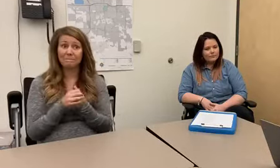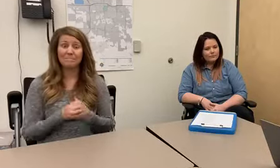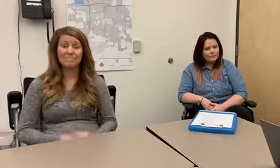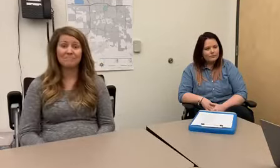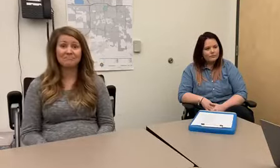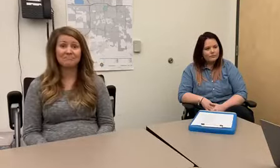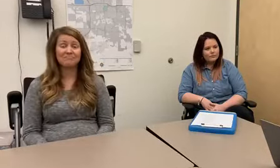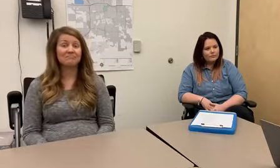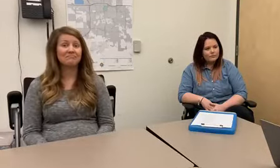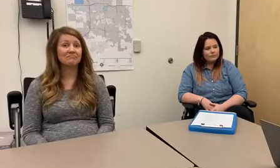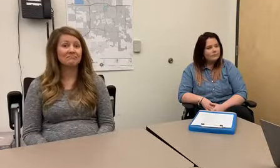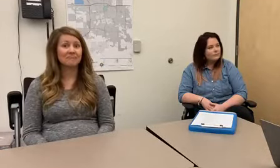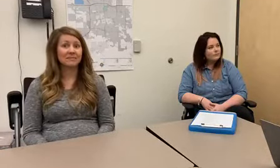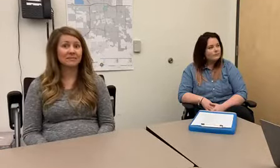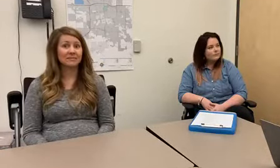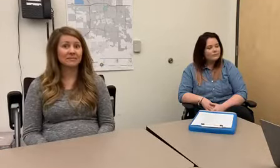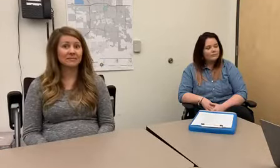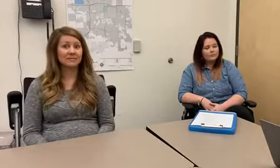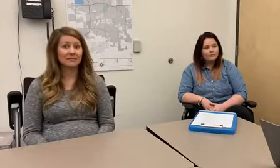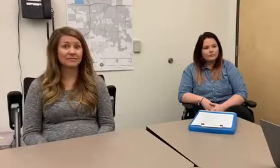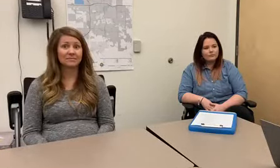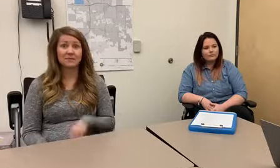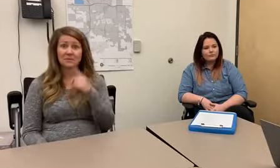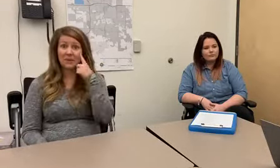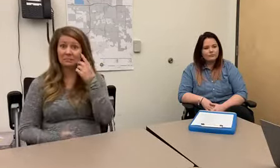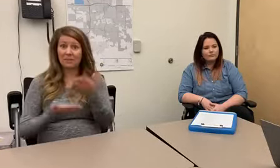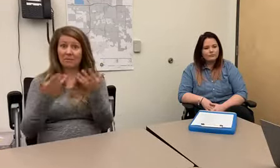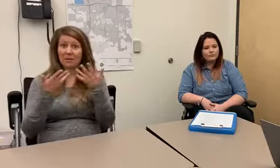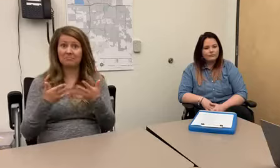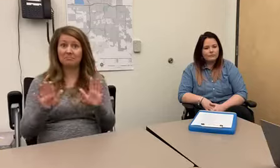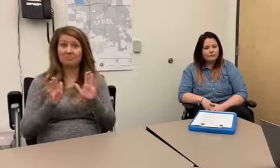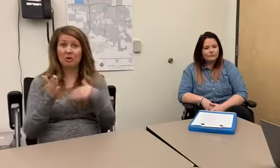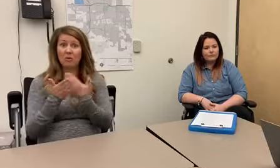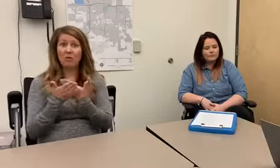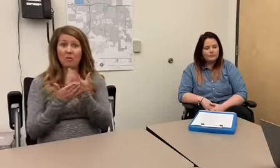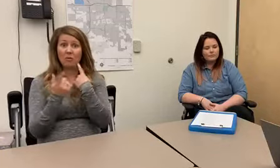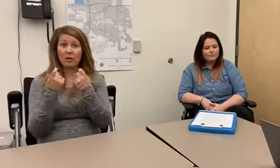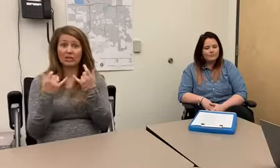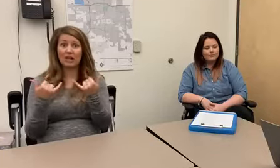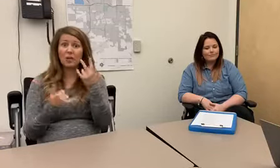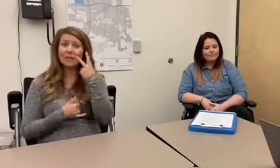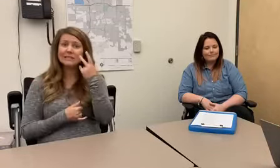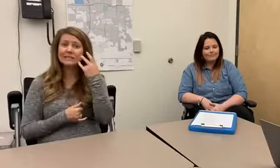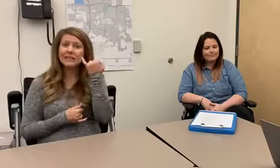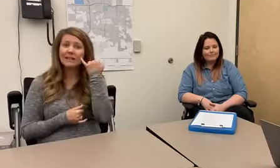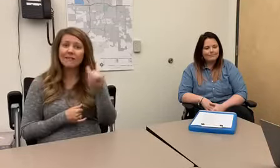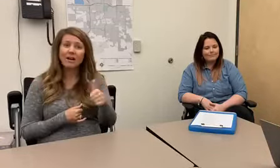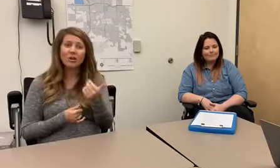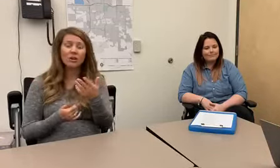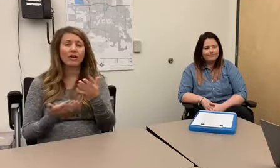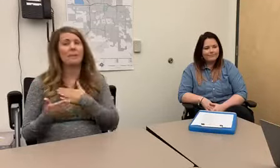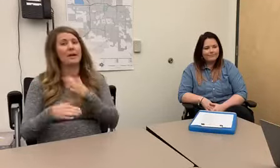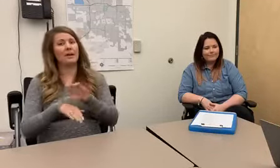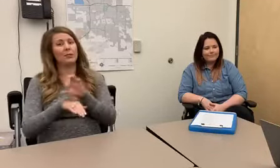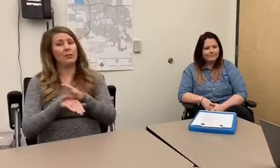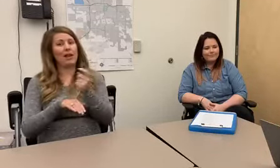So I think that might be all the questions right now. I'm trying to see if there's anything else. My computer is being a little slow today.